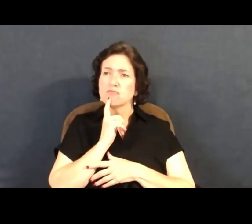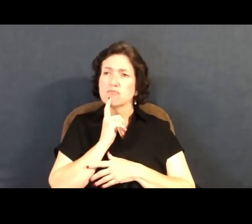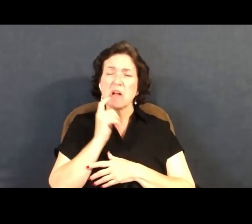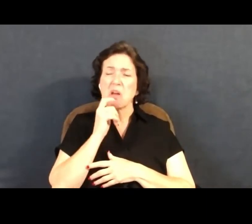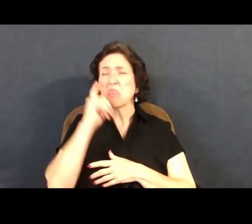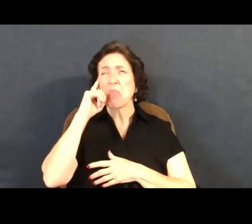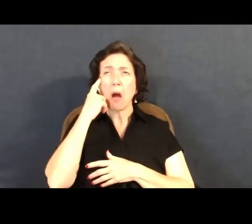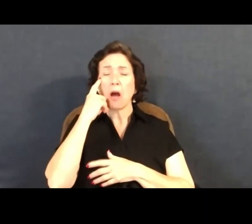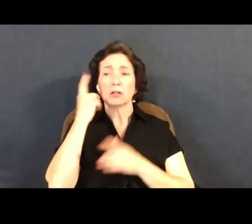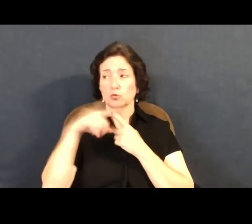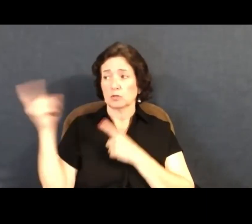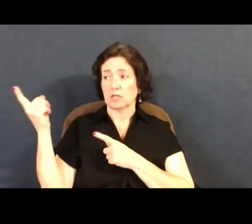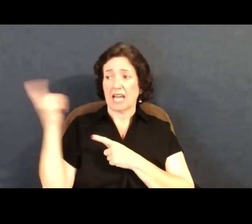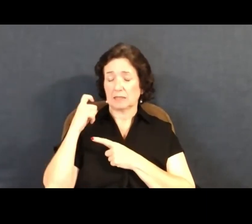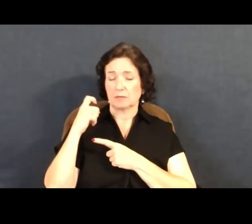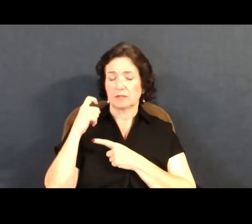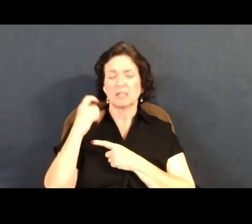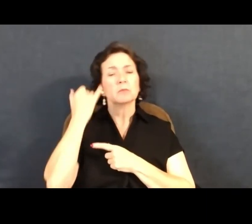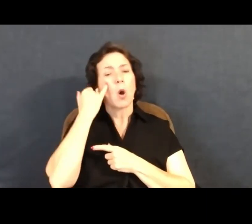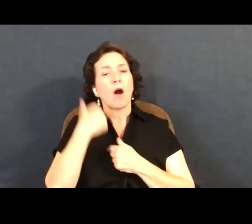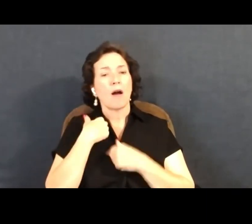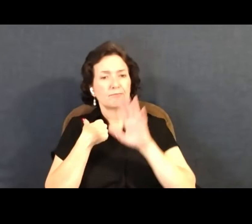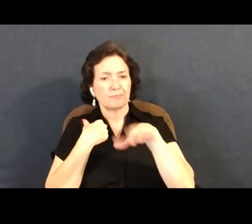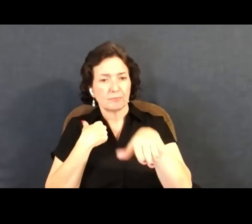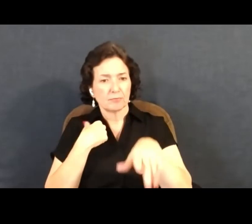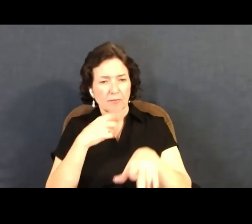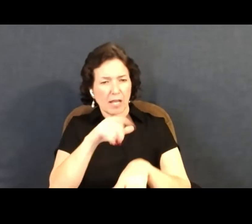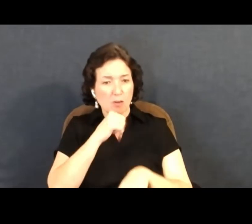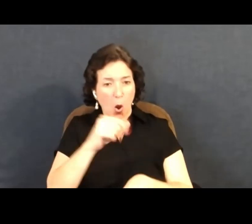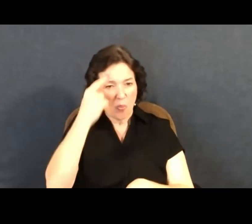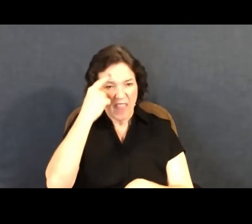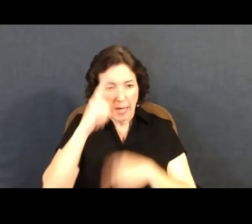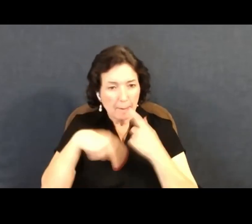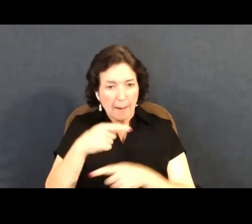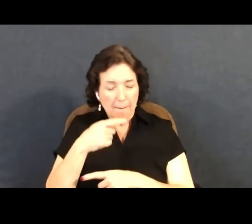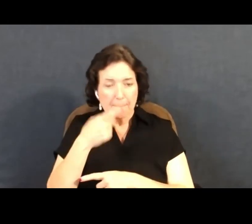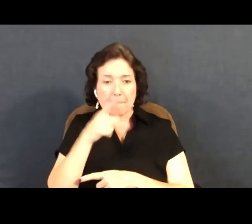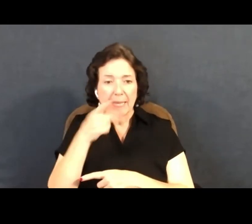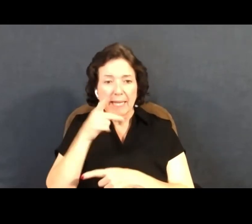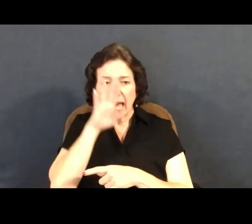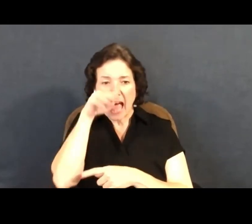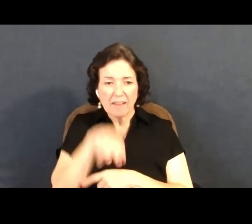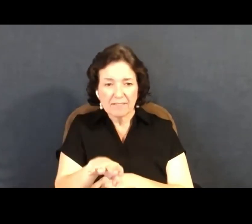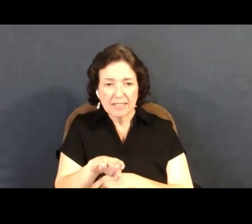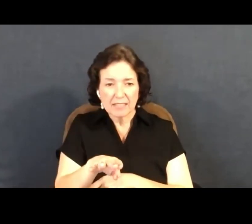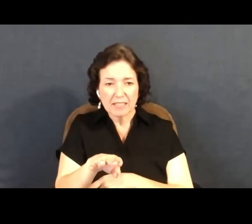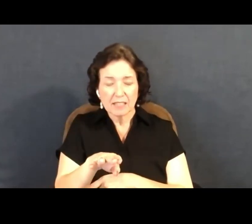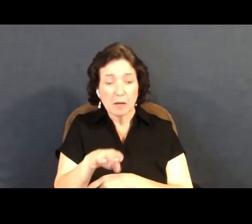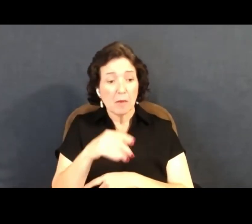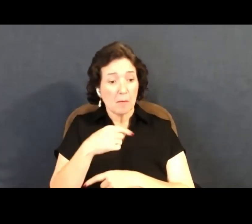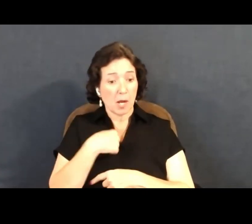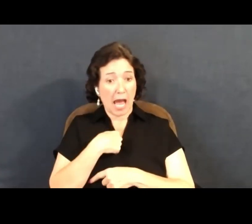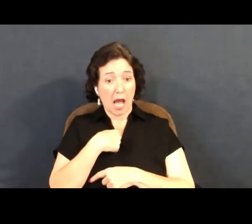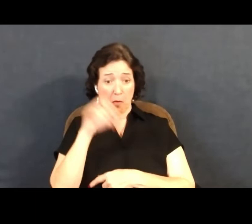asked. And it's like me saying to you, "Don't think of a pink elephant." The minute I do, there it